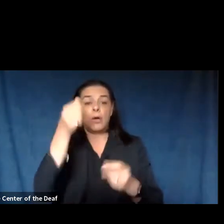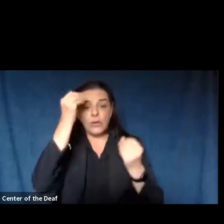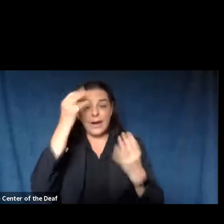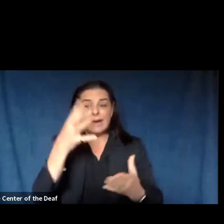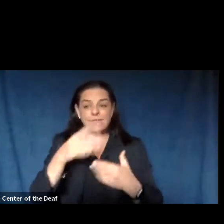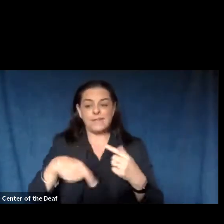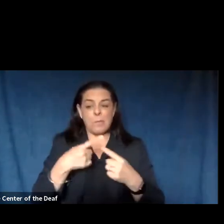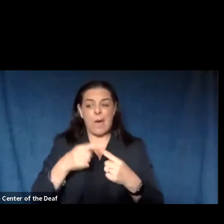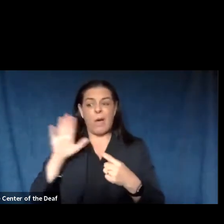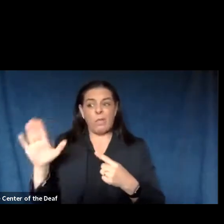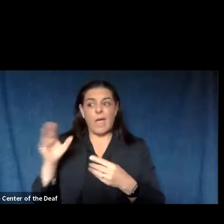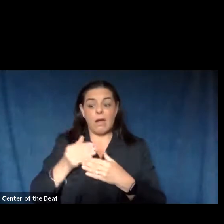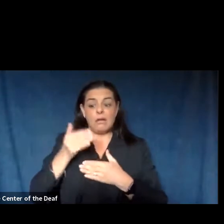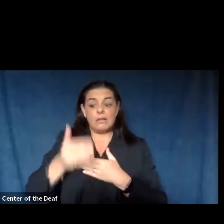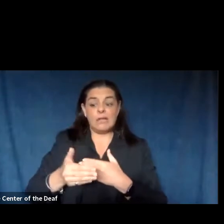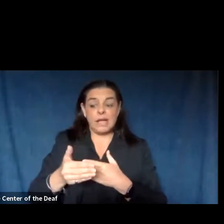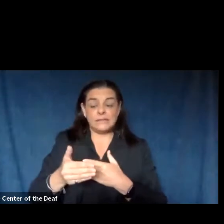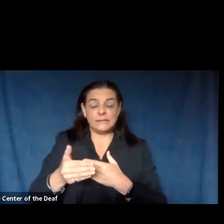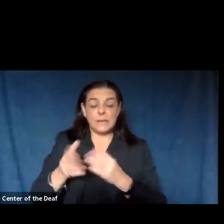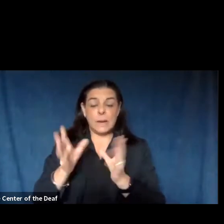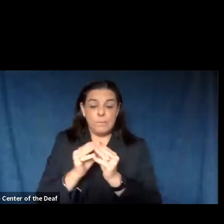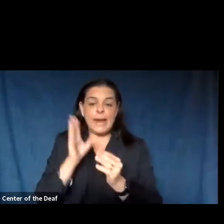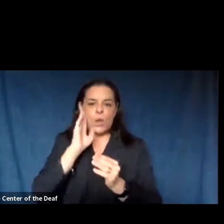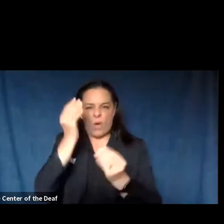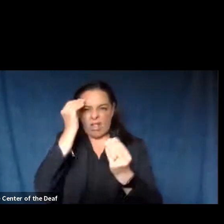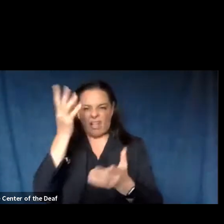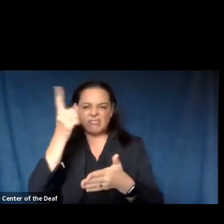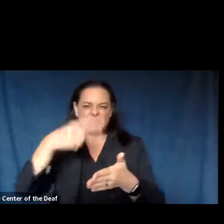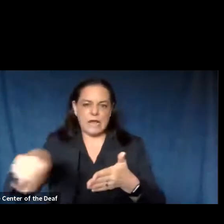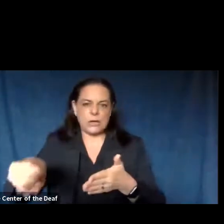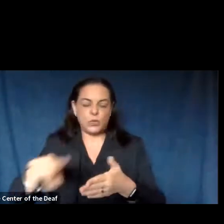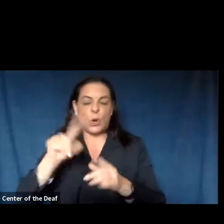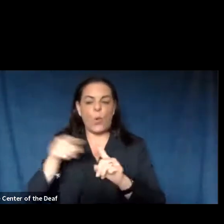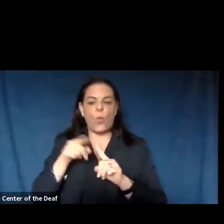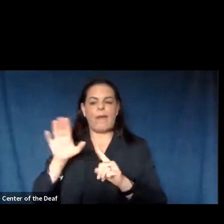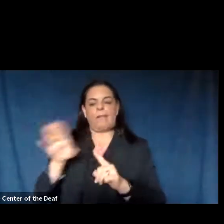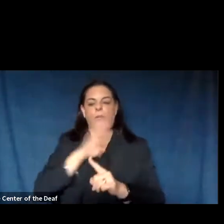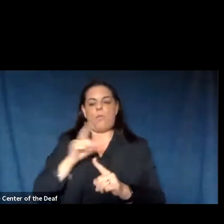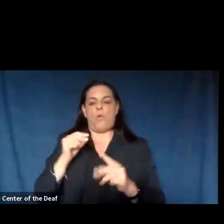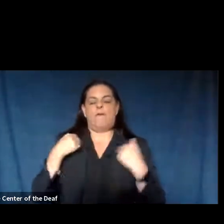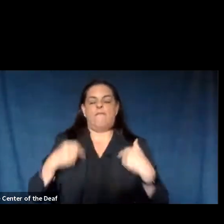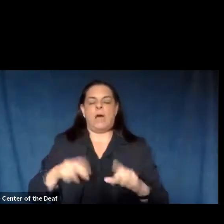next meeting will be available next week. And now I'll turn it over to Charity.